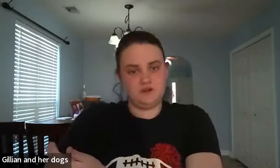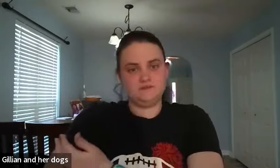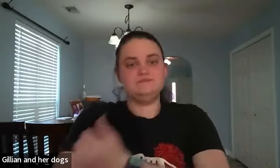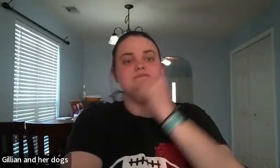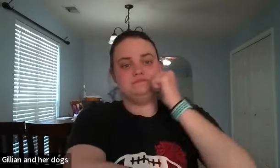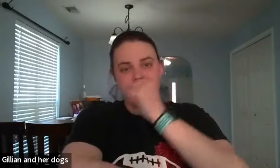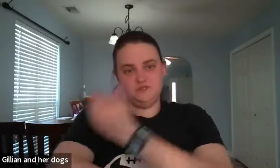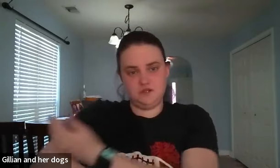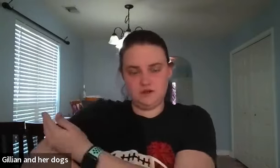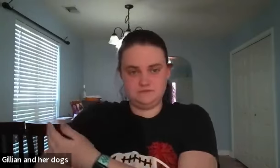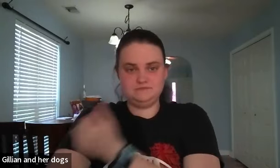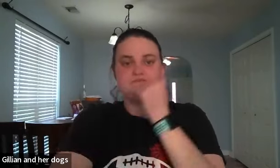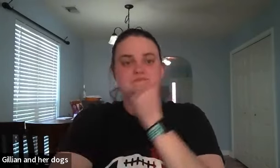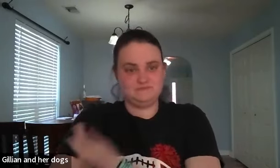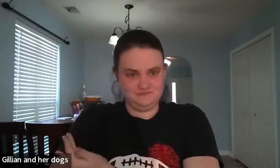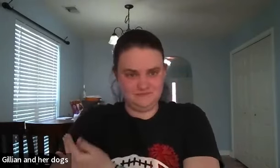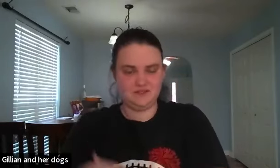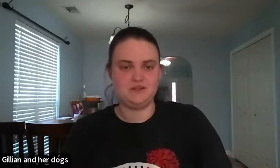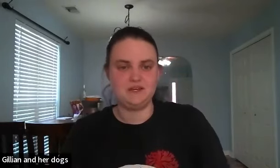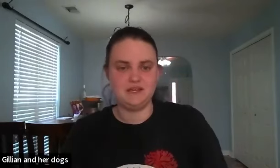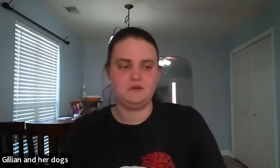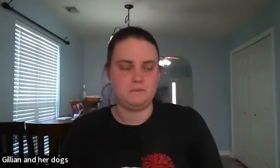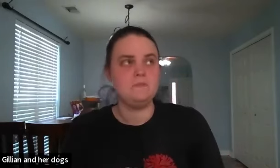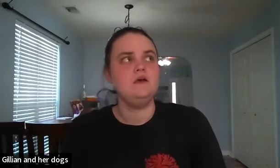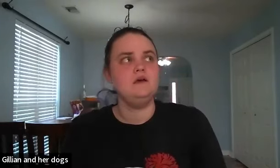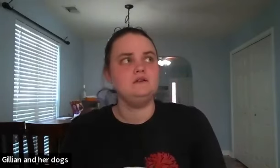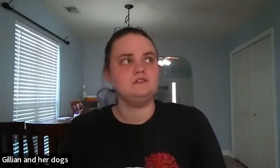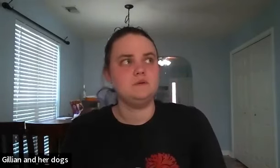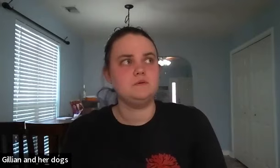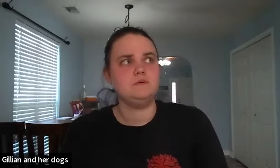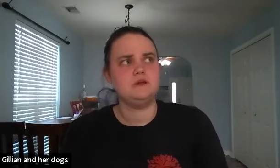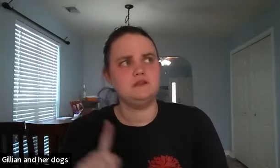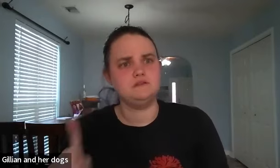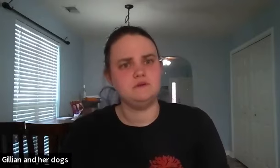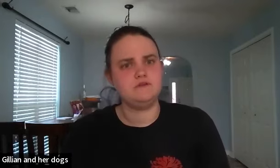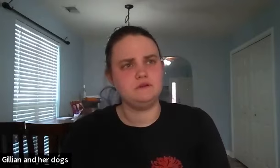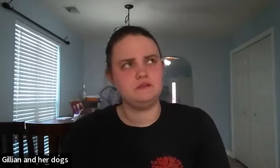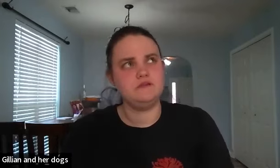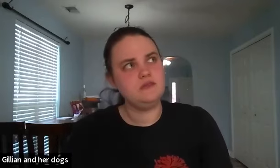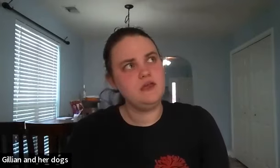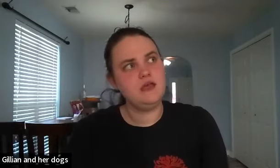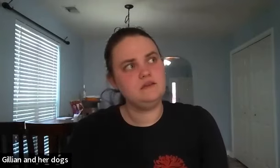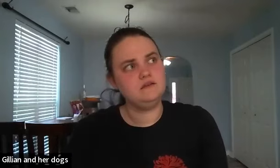daughter. Mm-hmm. Daughter. Good. Okay. Trying to remember where we went. So we after we did that.